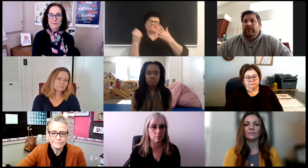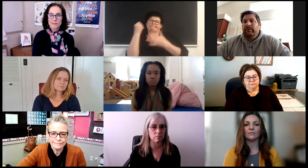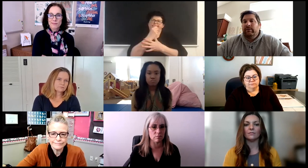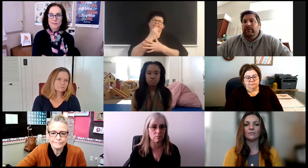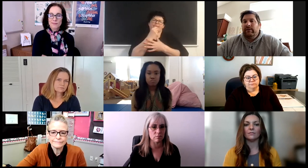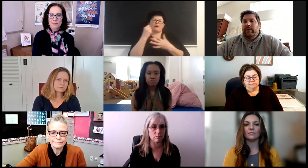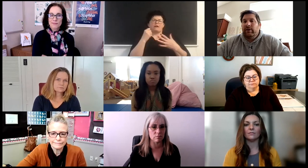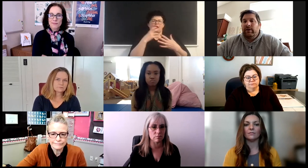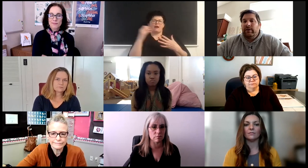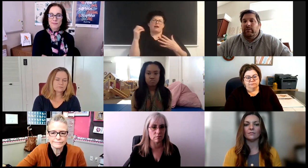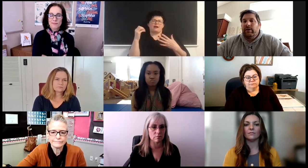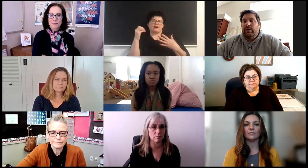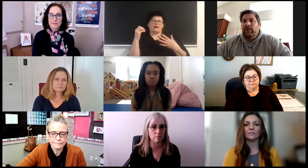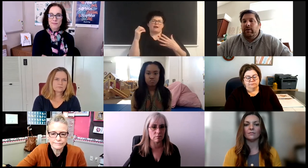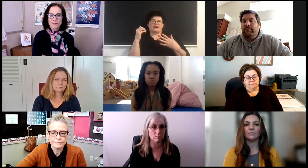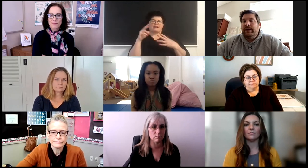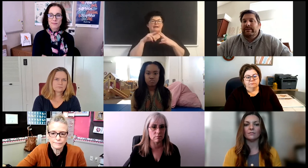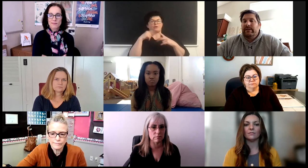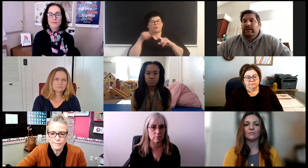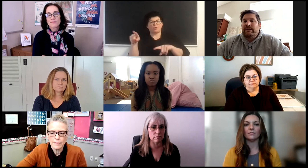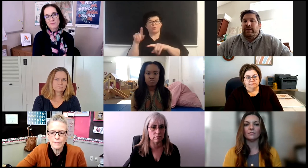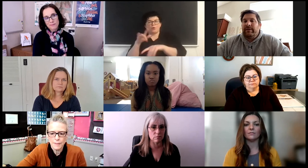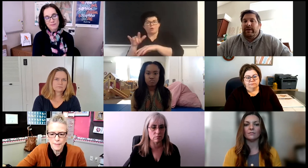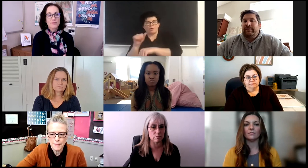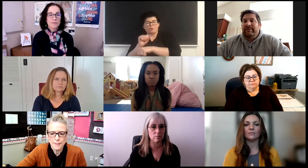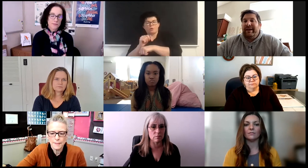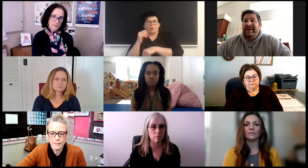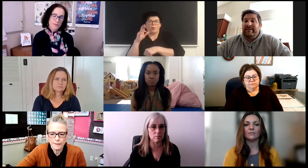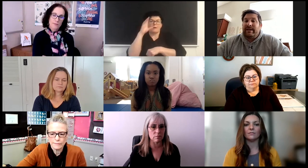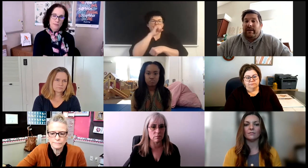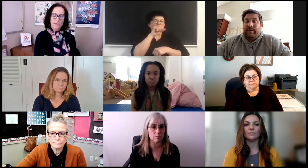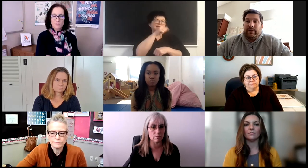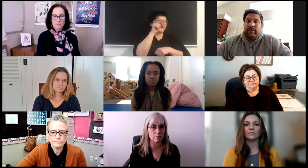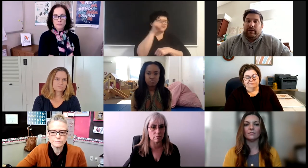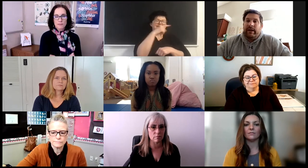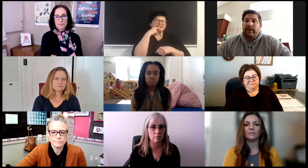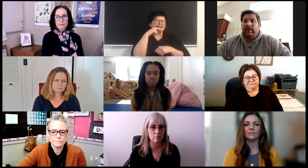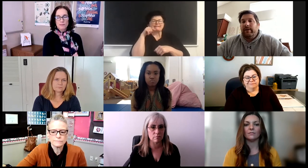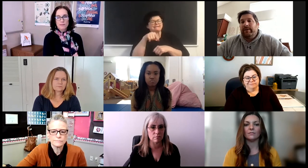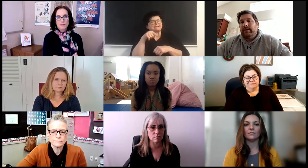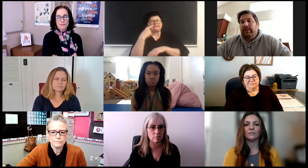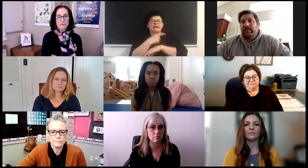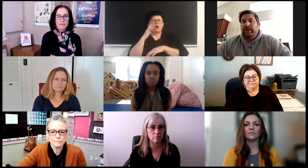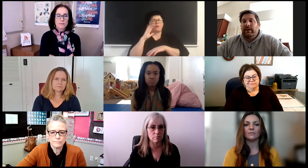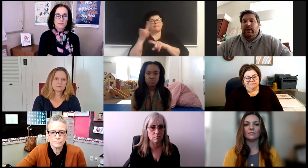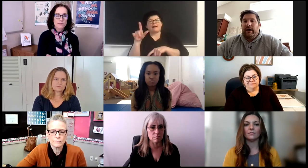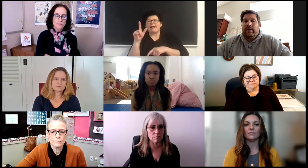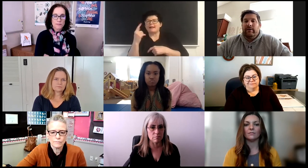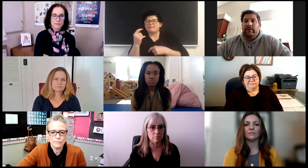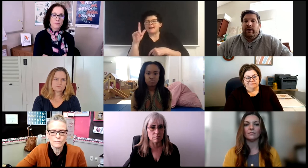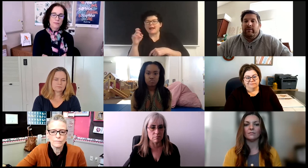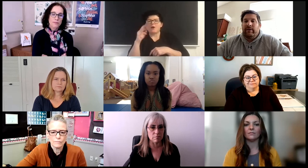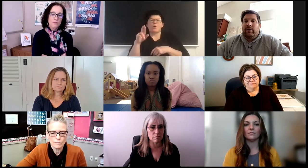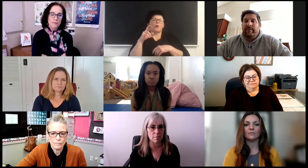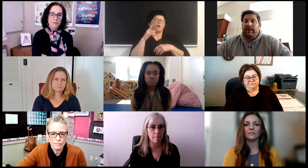We're able to either go in early to work or miss some other things and say, hey, this day I'm going to be a little bit late, or I'm going to be a little bit